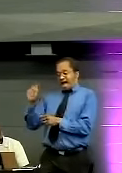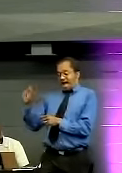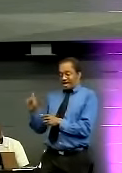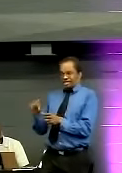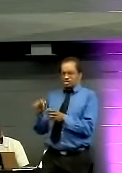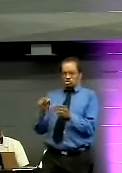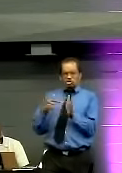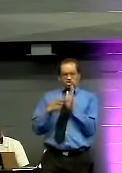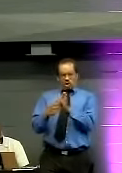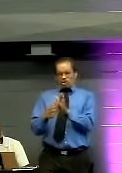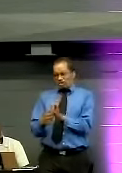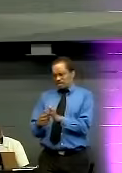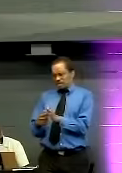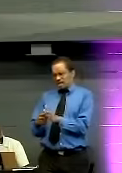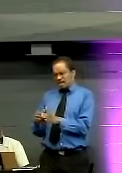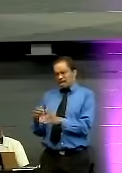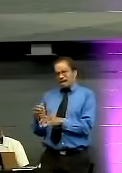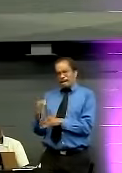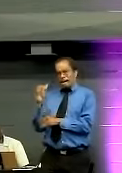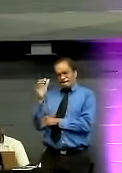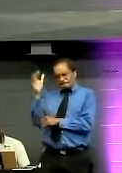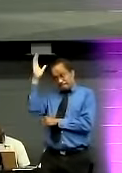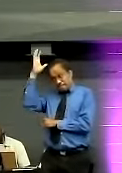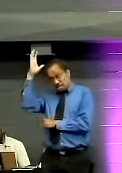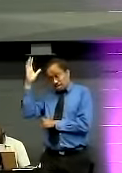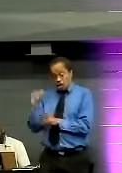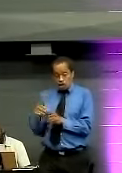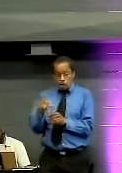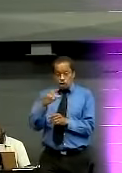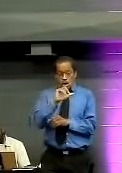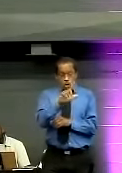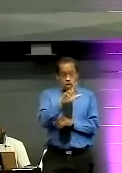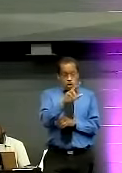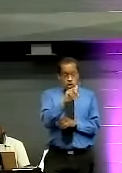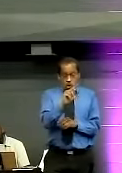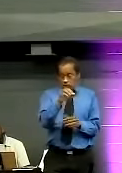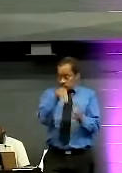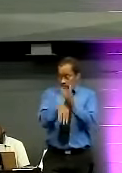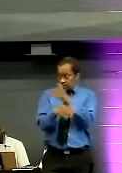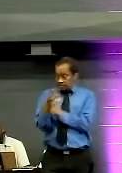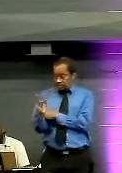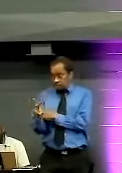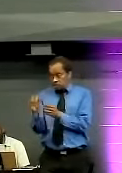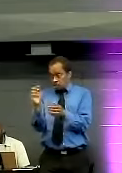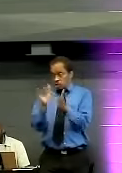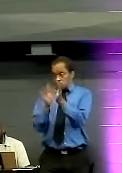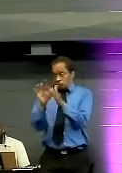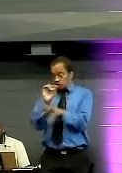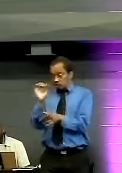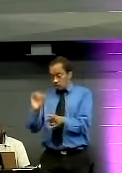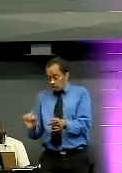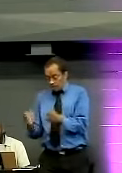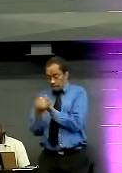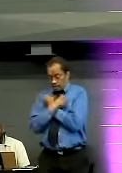Pentecost. Okay, hold on. I'm gonna slow down. In Luke chapter 6, Jesus writes about